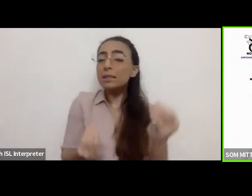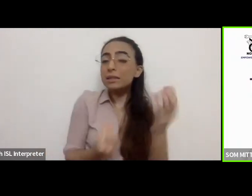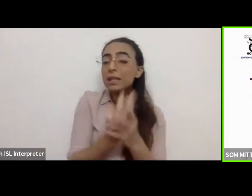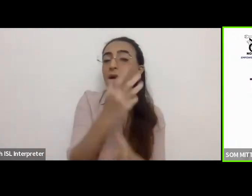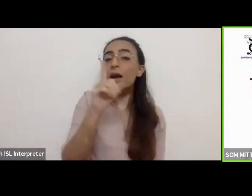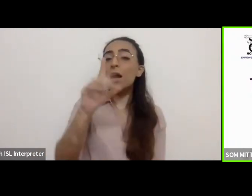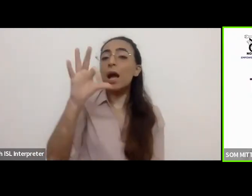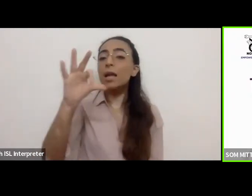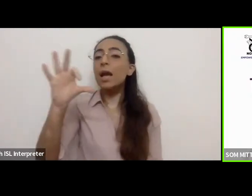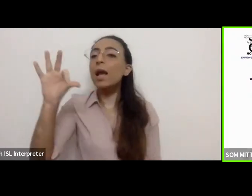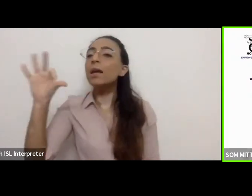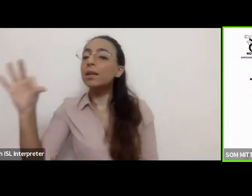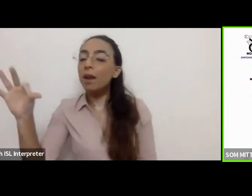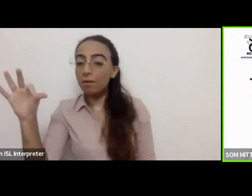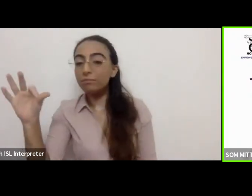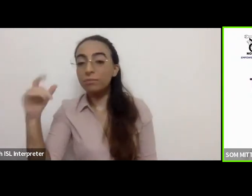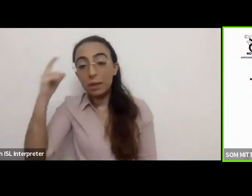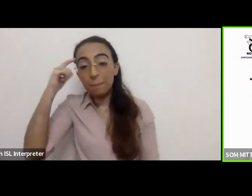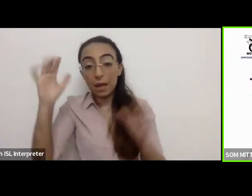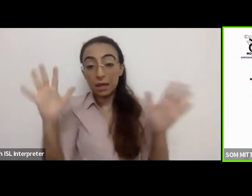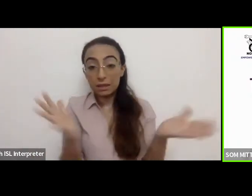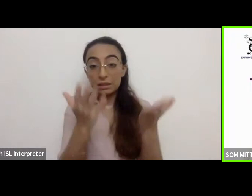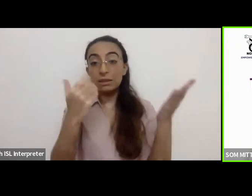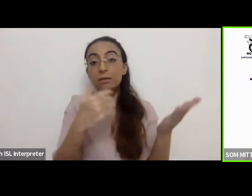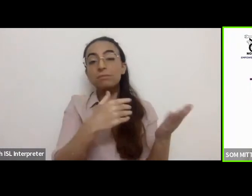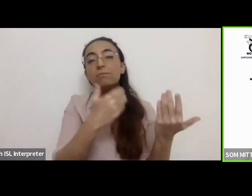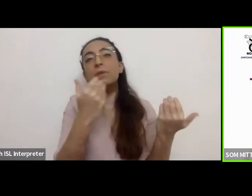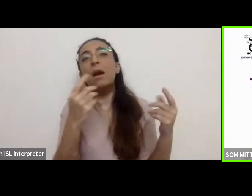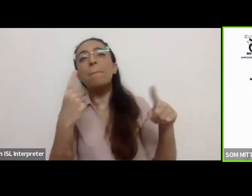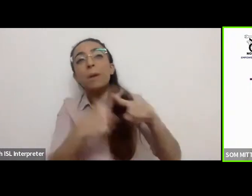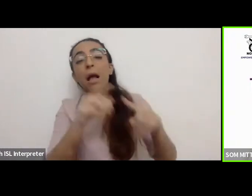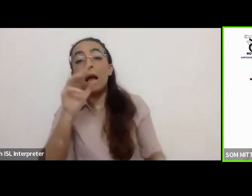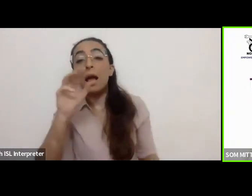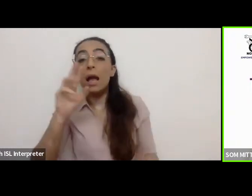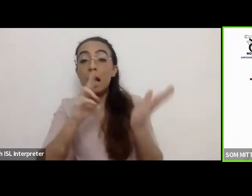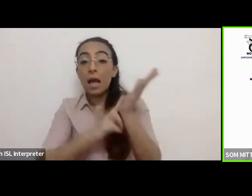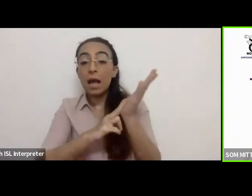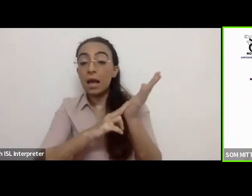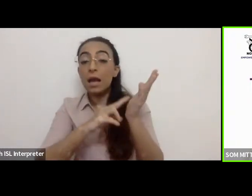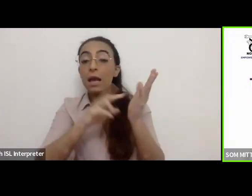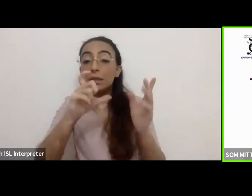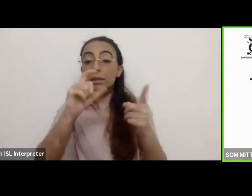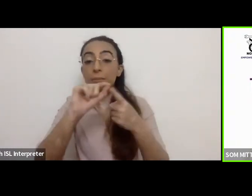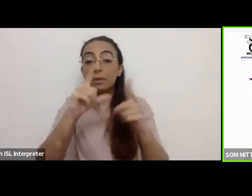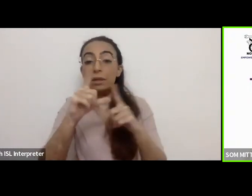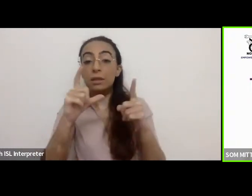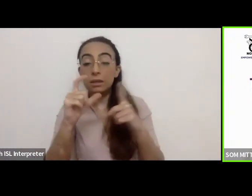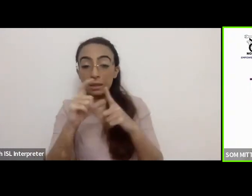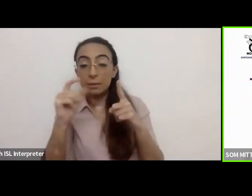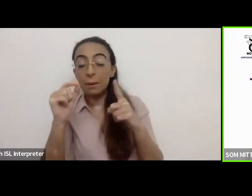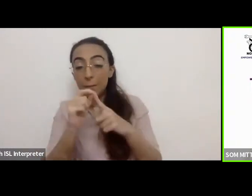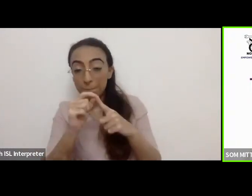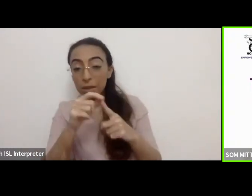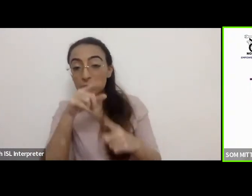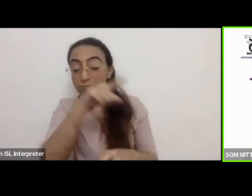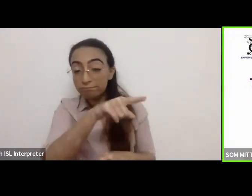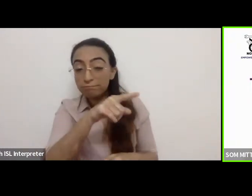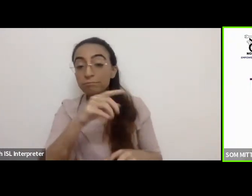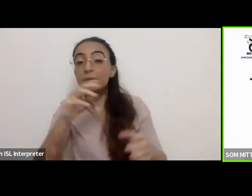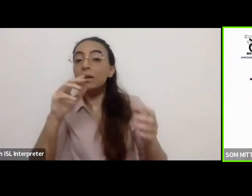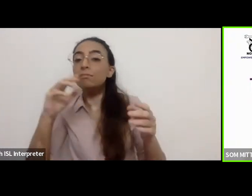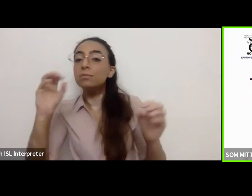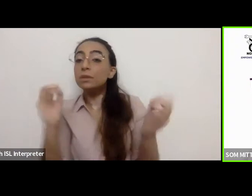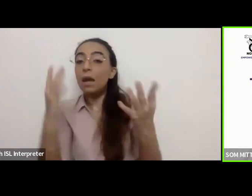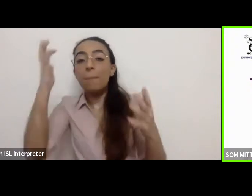1999, and it's 32 years since Mindtree got established. From day